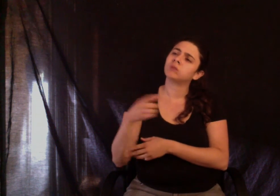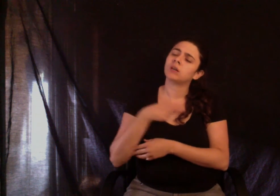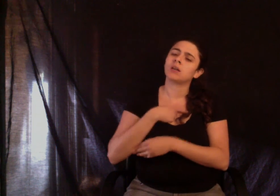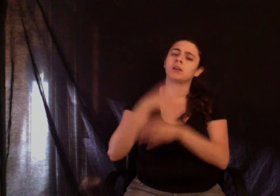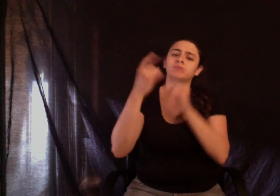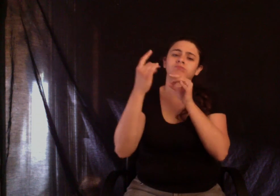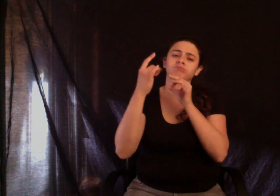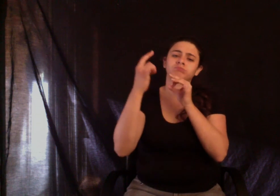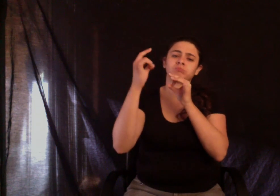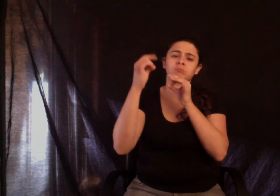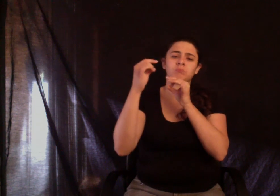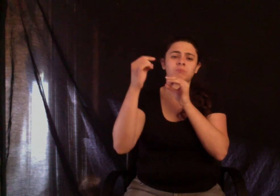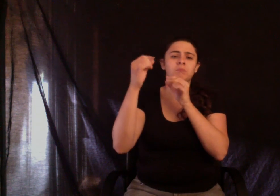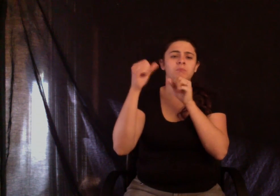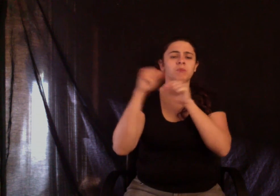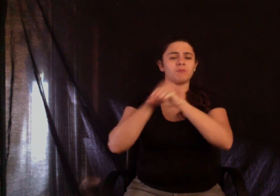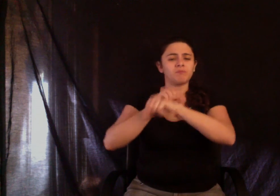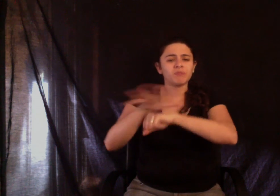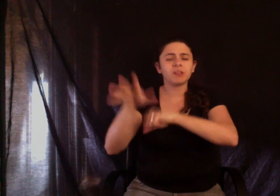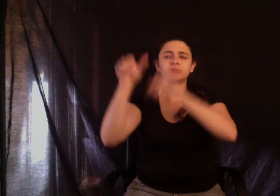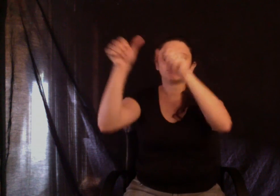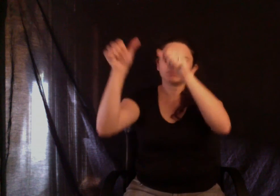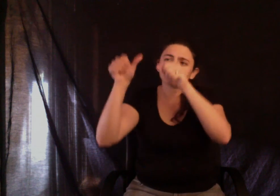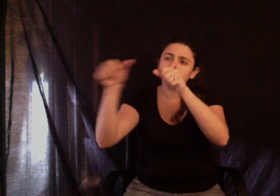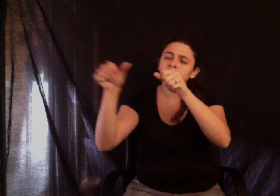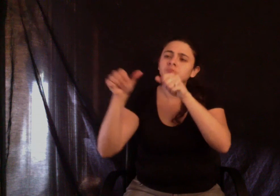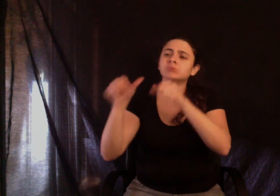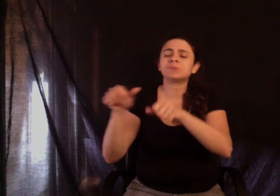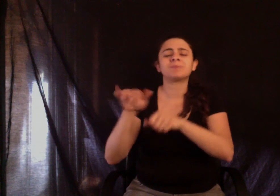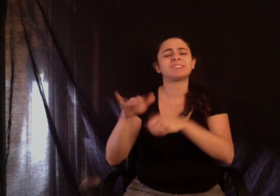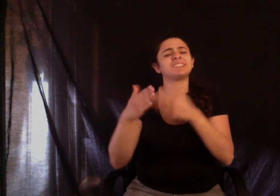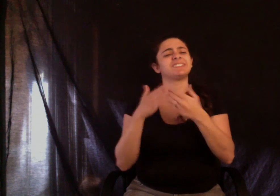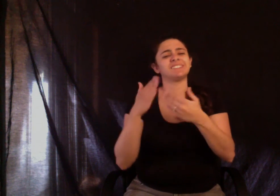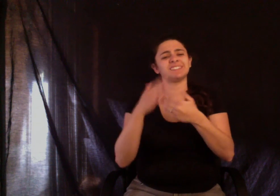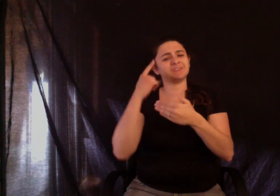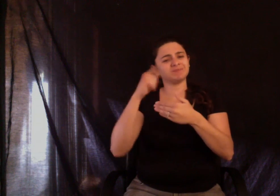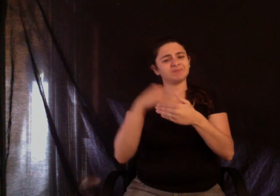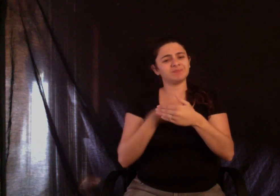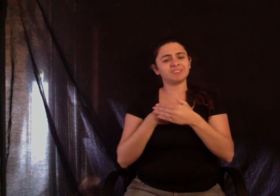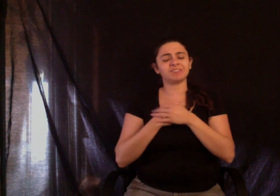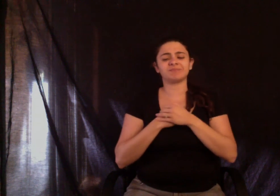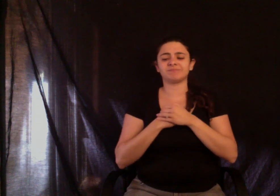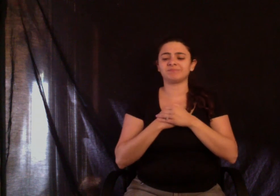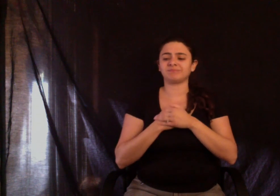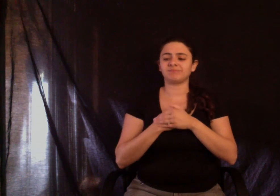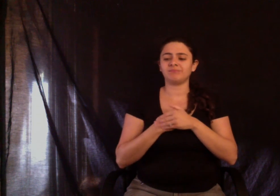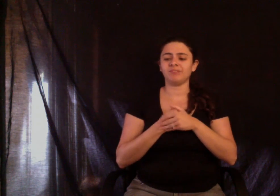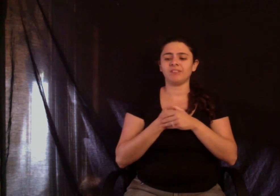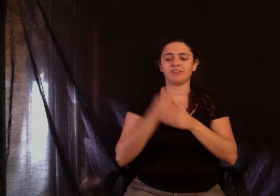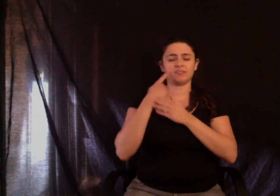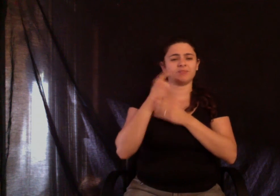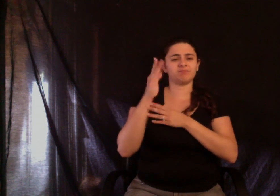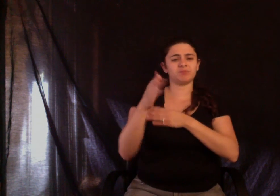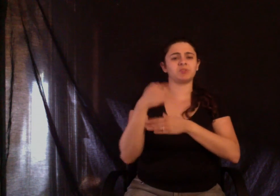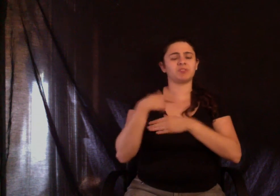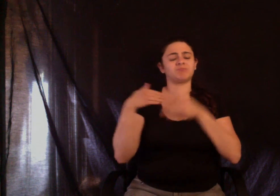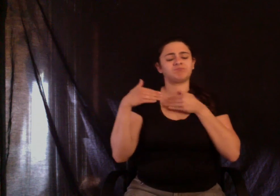incredible to think about how easy it all came to me, and I'm looking forward to making this a habit. I can't even begin to describe how happy reading things like this makes